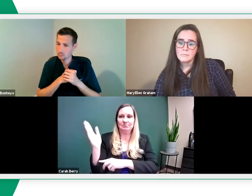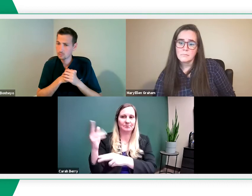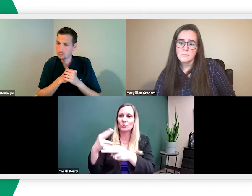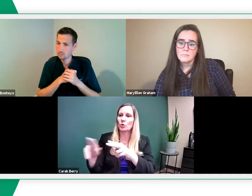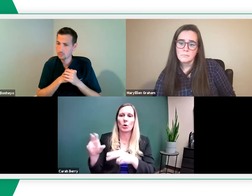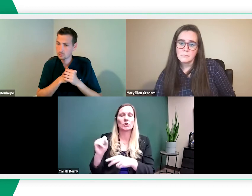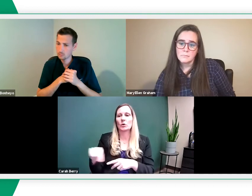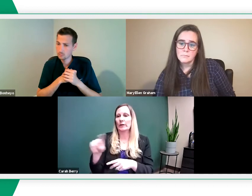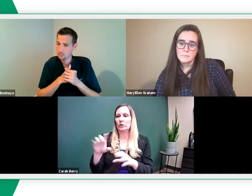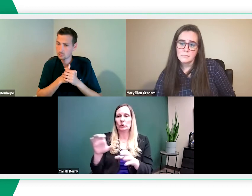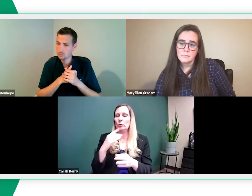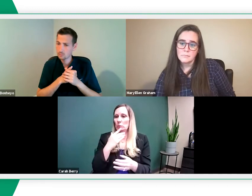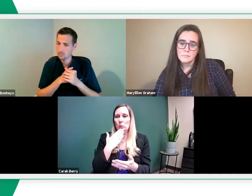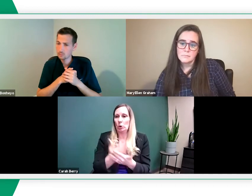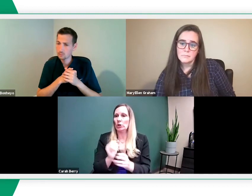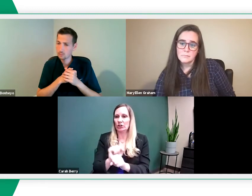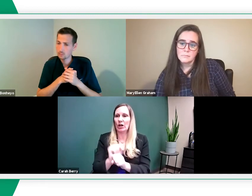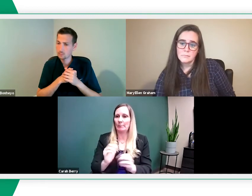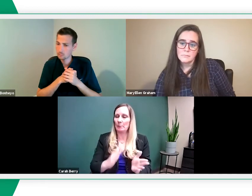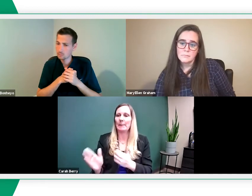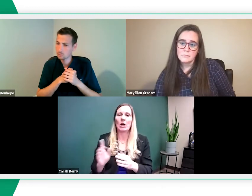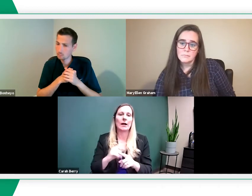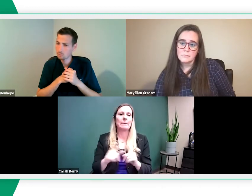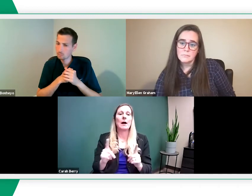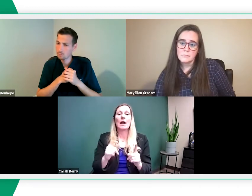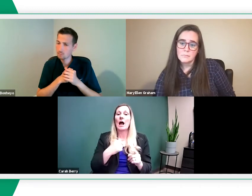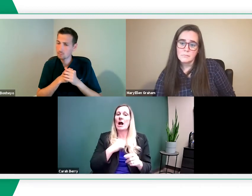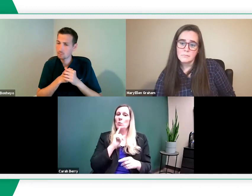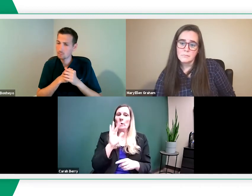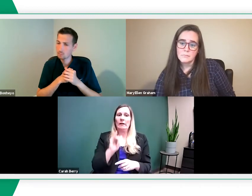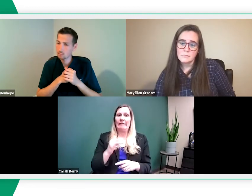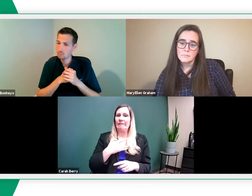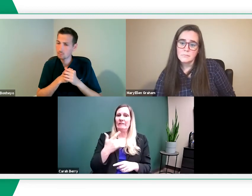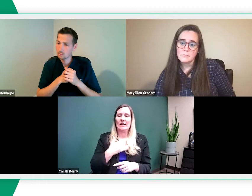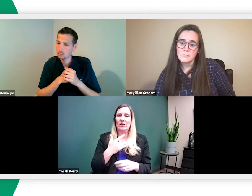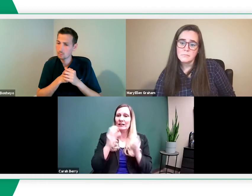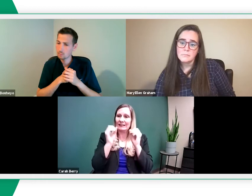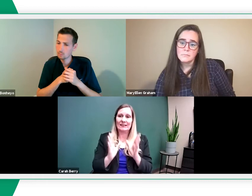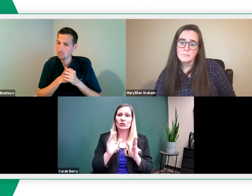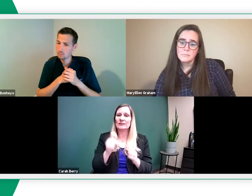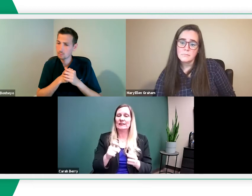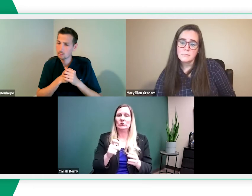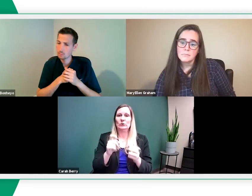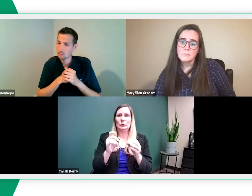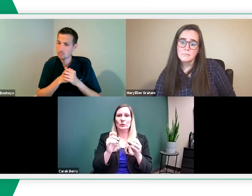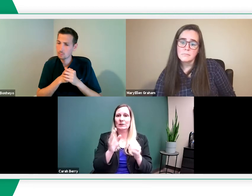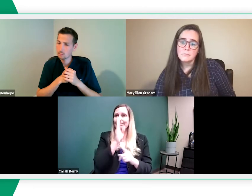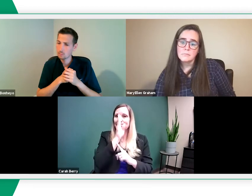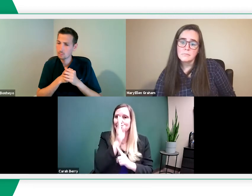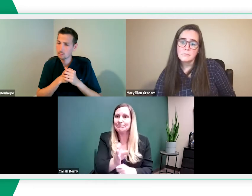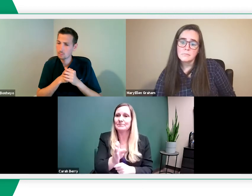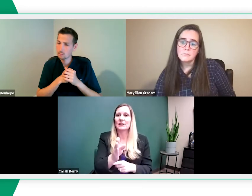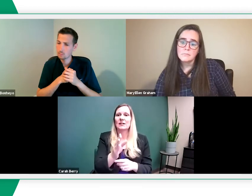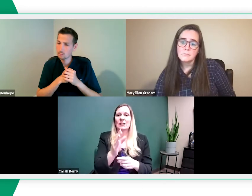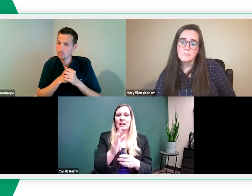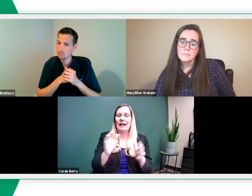KSD, giving lectures, giving a short and sweet lecture, they did a good job in preparation, but honestly, I really feel that